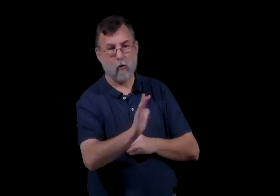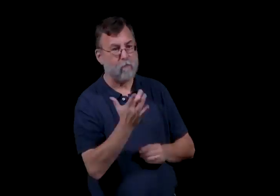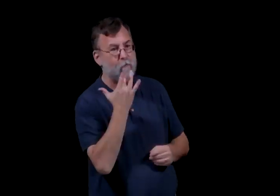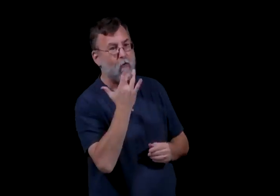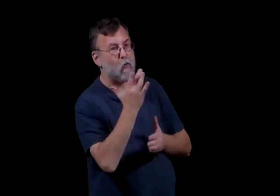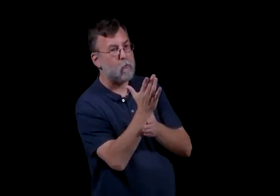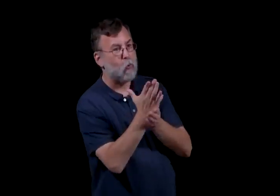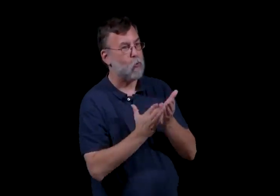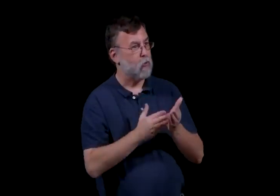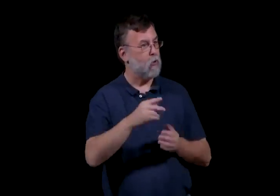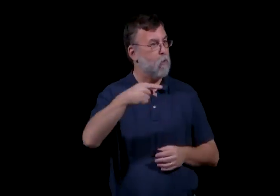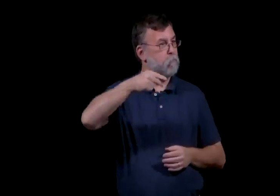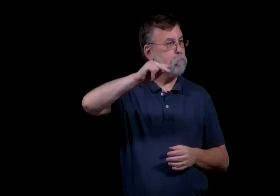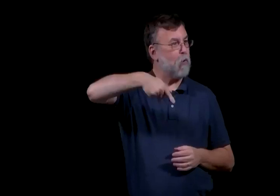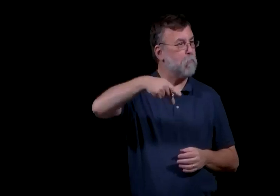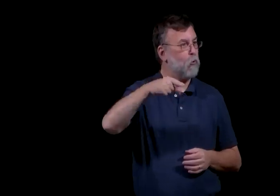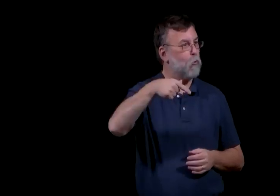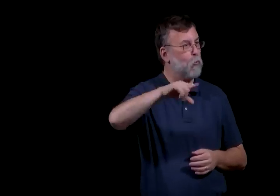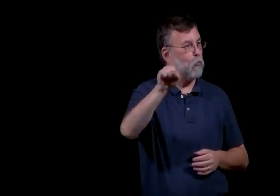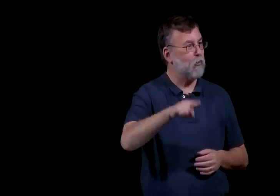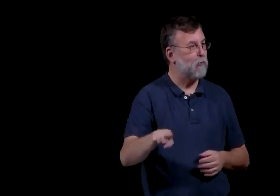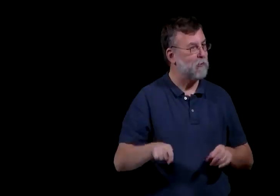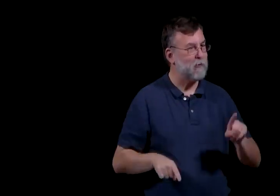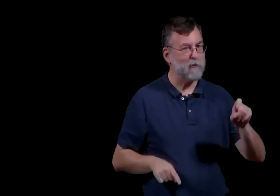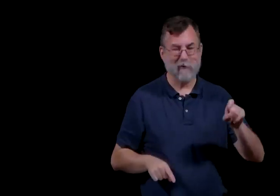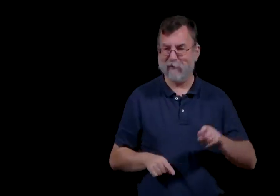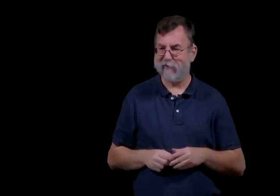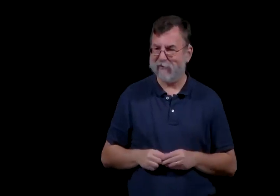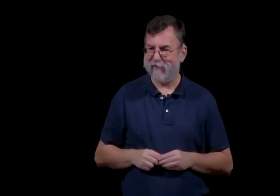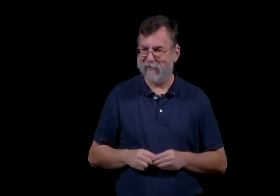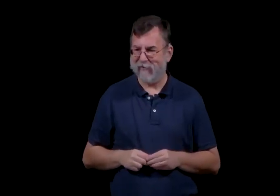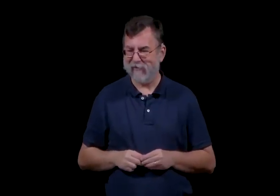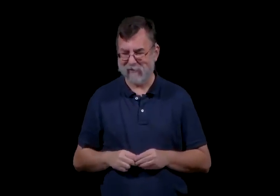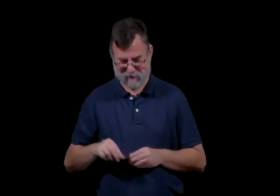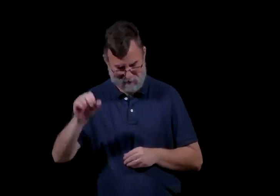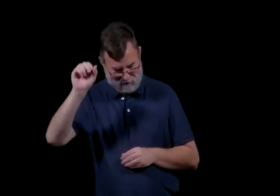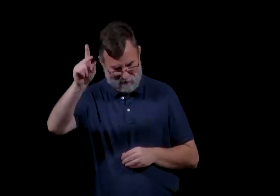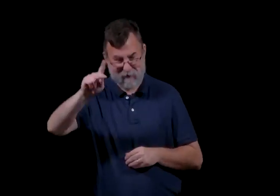So are you ready for your favorite part? The pop quiz?